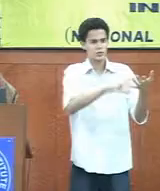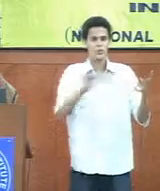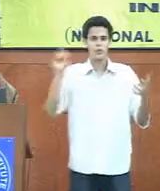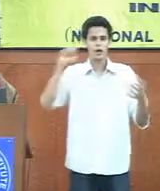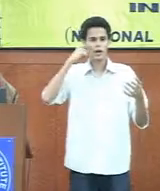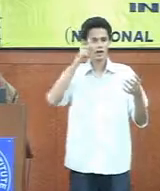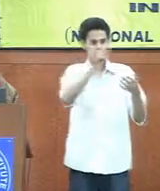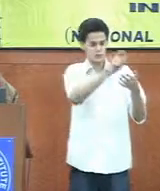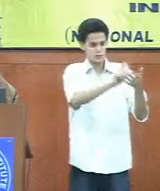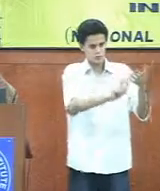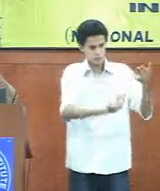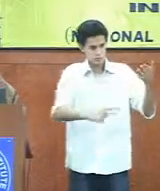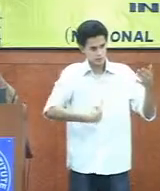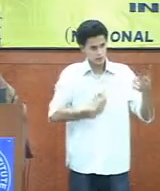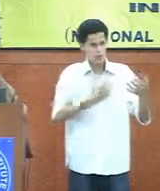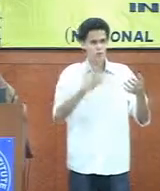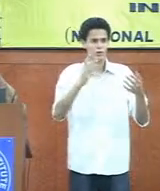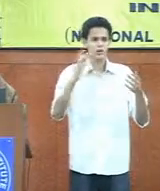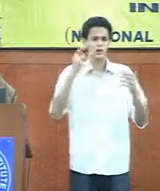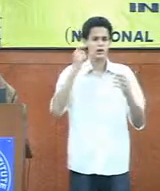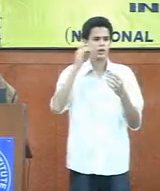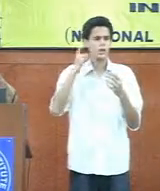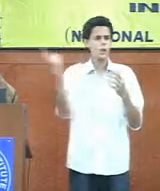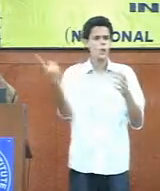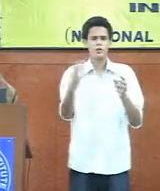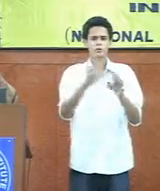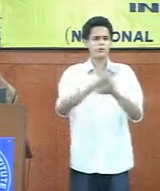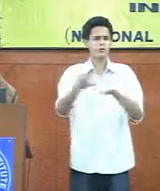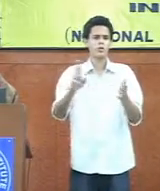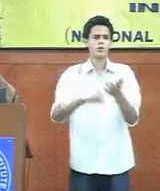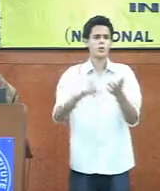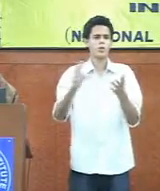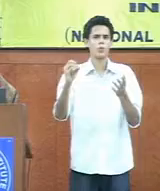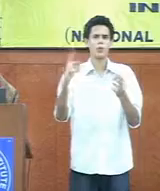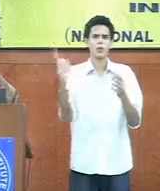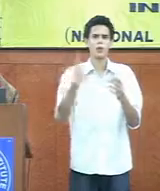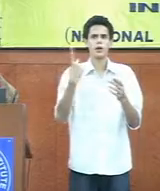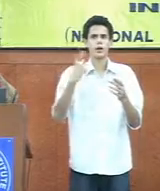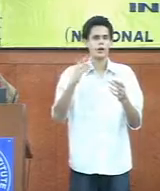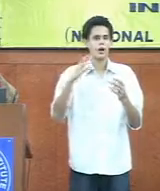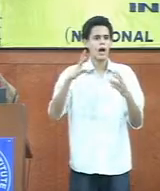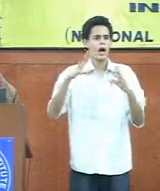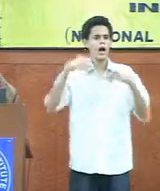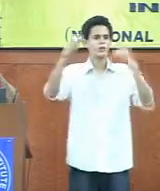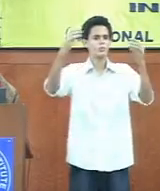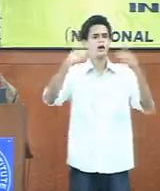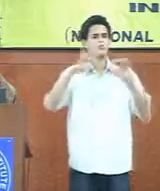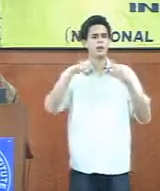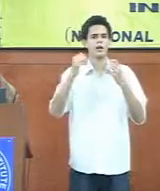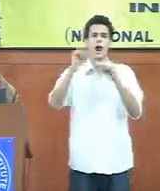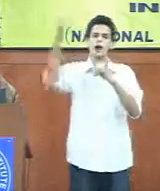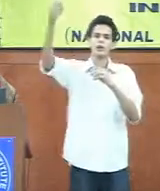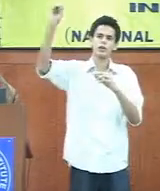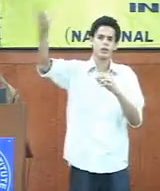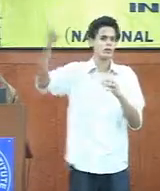Whatever he says in the will, if he doesn't want to leave it to any of his children, he wants to leave it outside of his